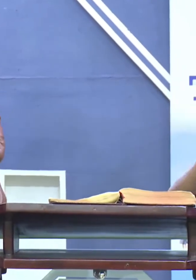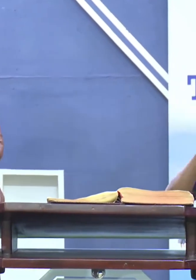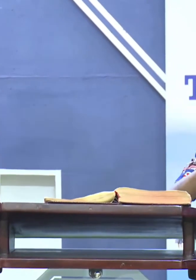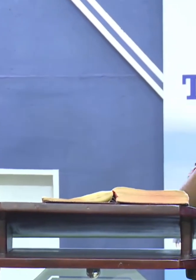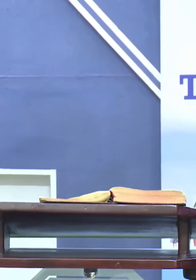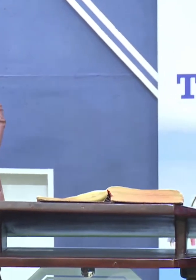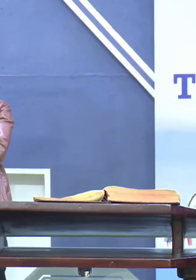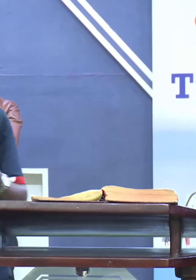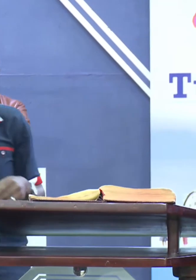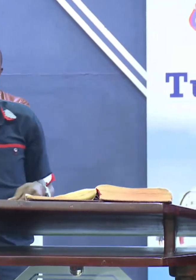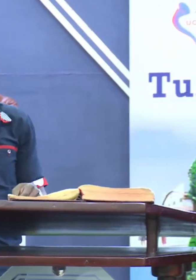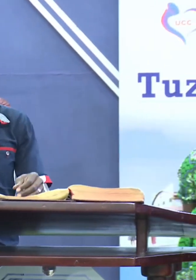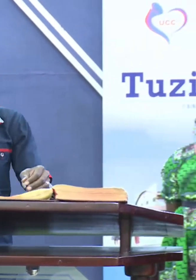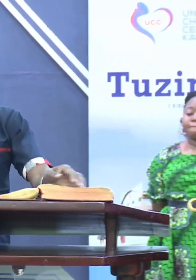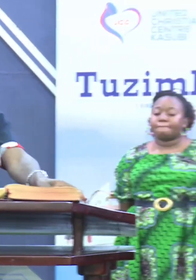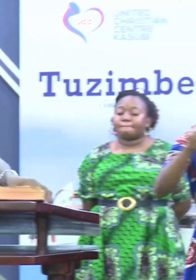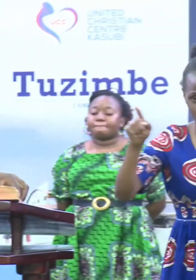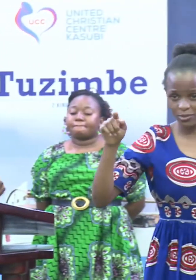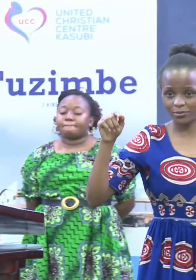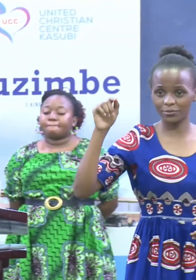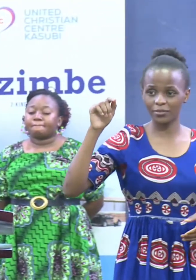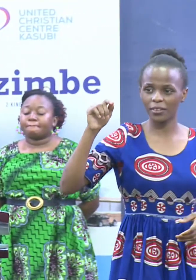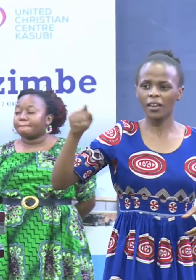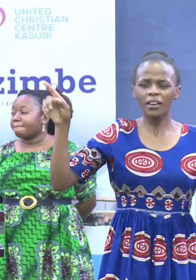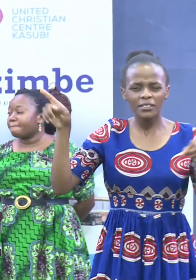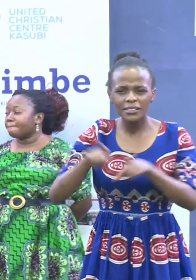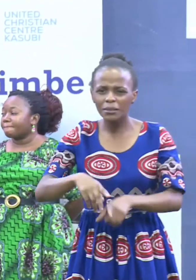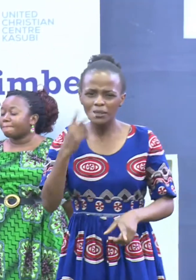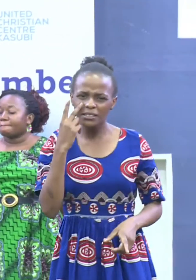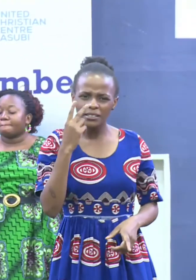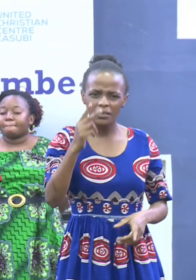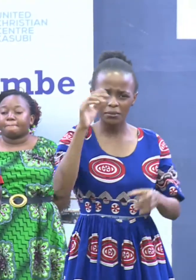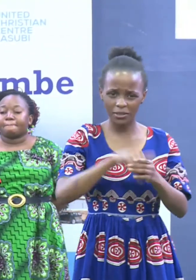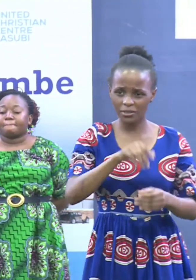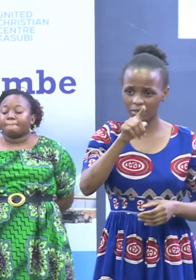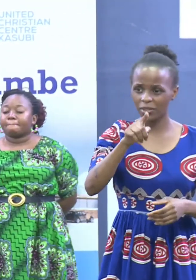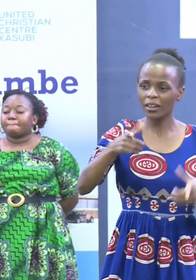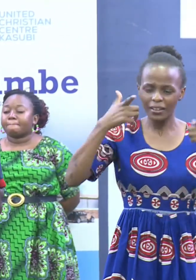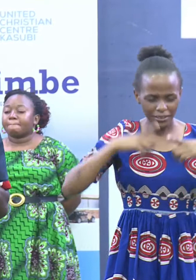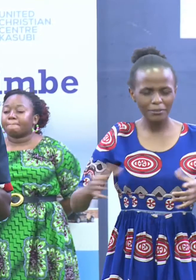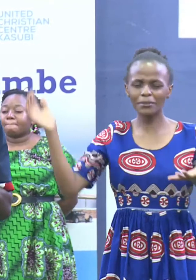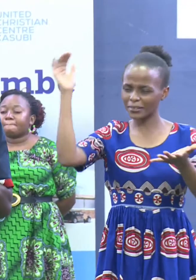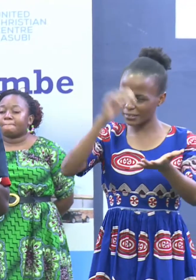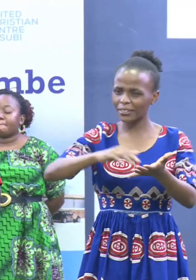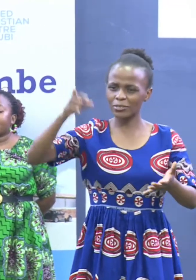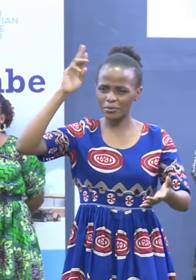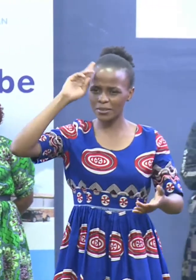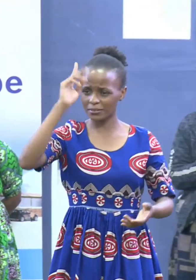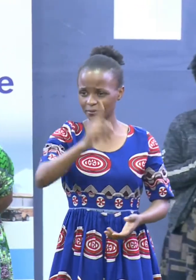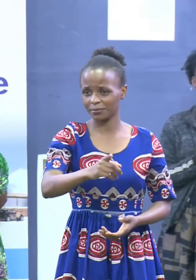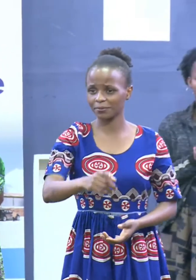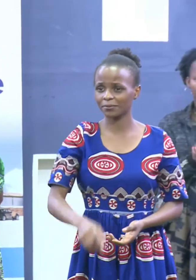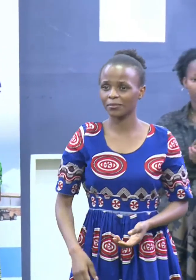3, when the Lord looks at you, he sees them in you. He sees them in you. Let me remind